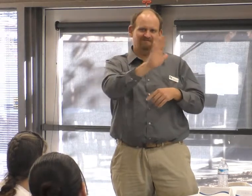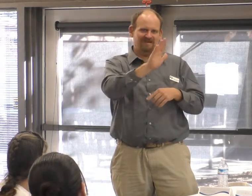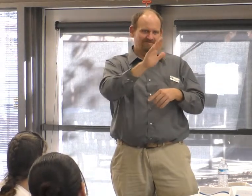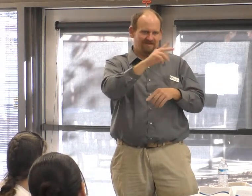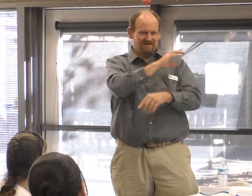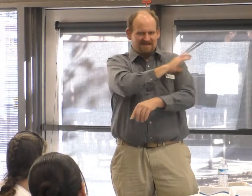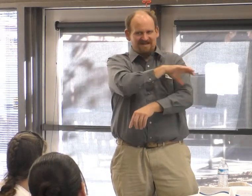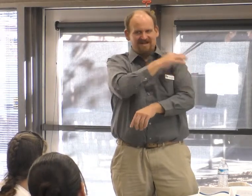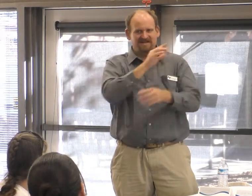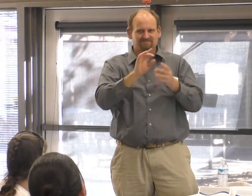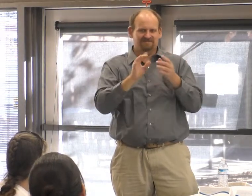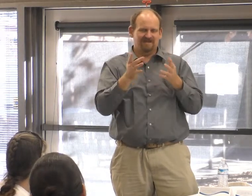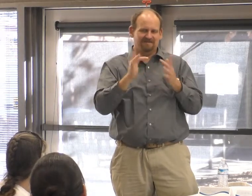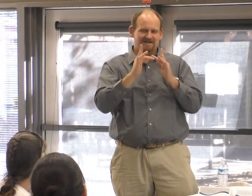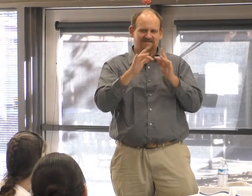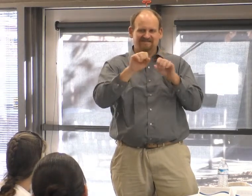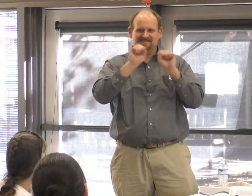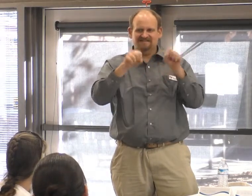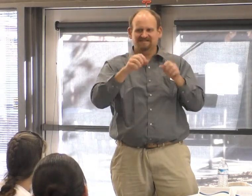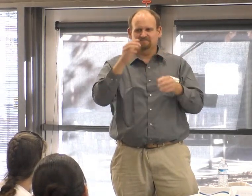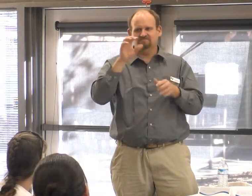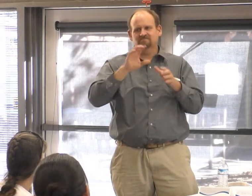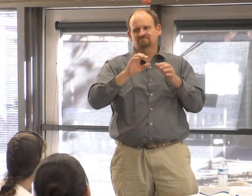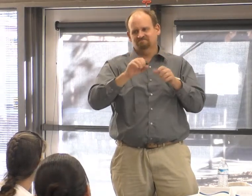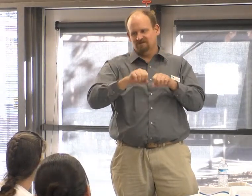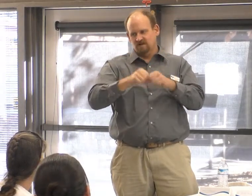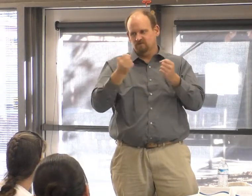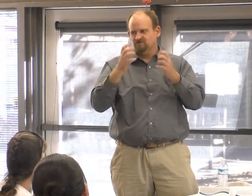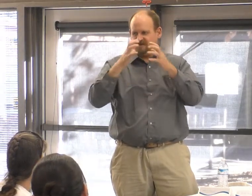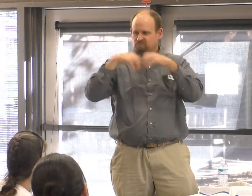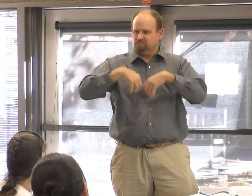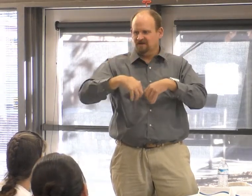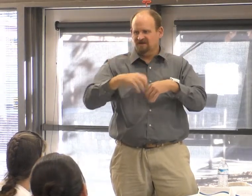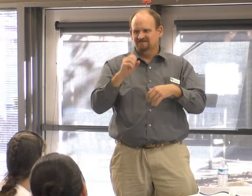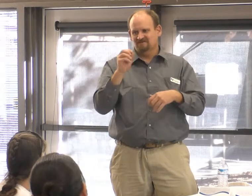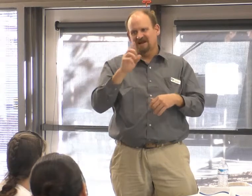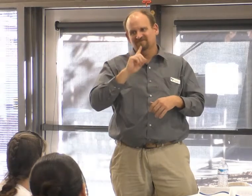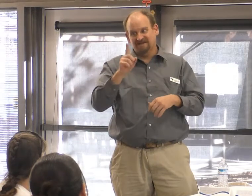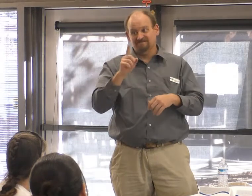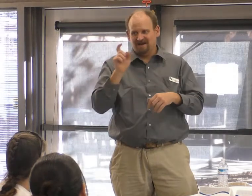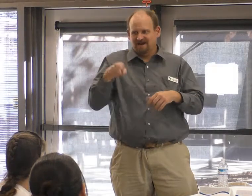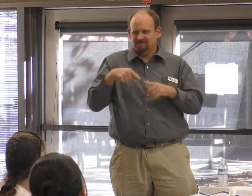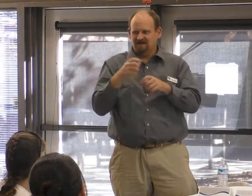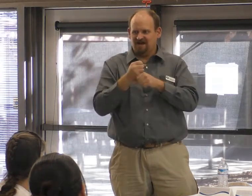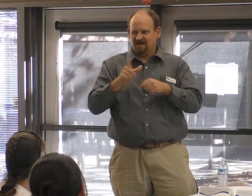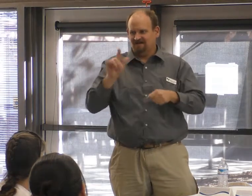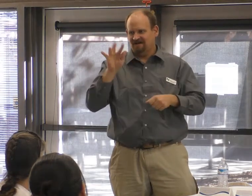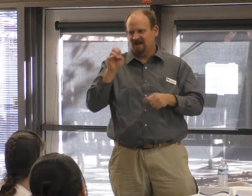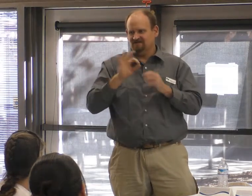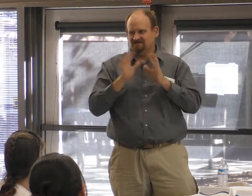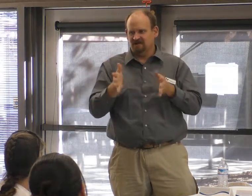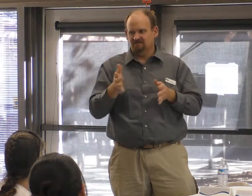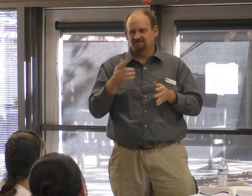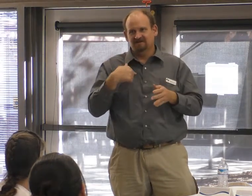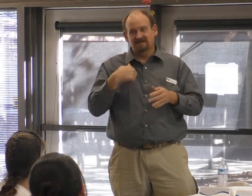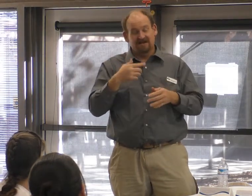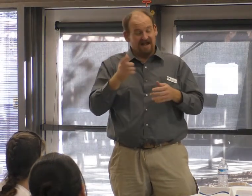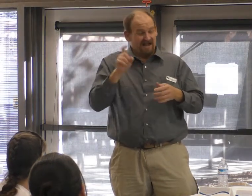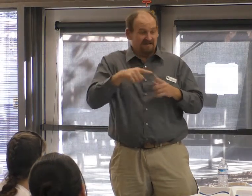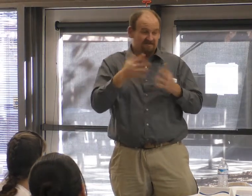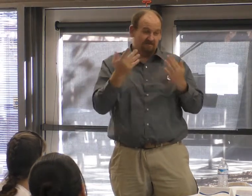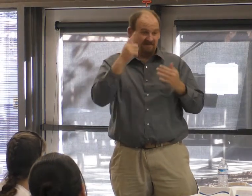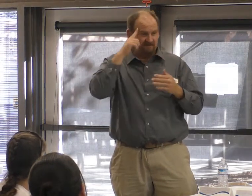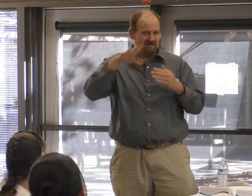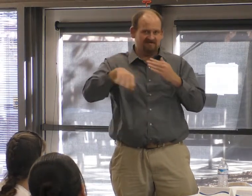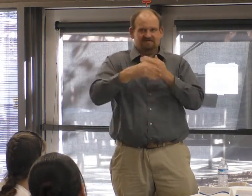reschedule and bring in a live interpreter, because in that clinic, they did not have an effective internet connection, and I felt like